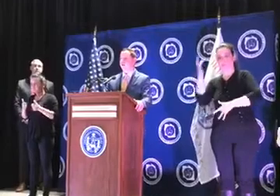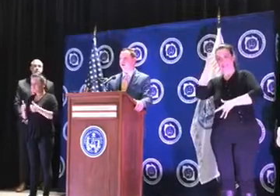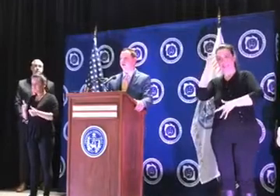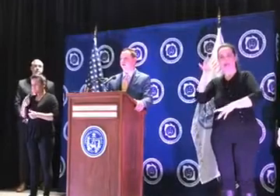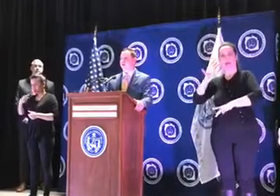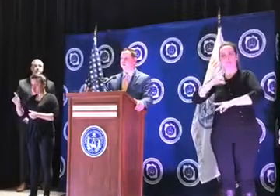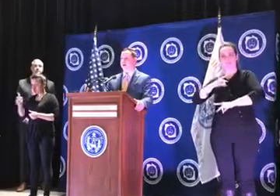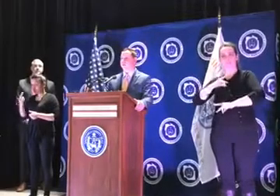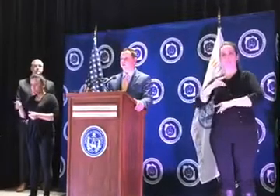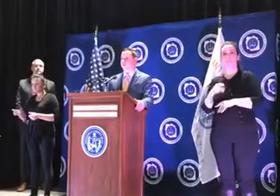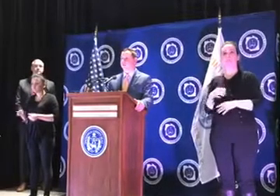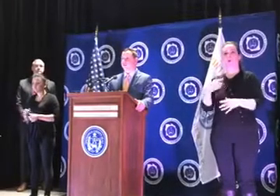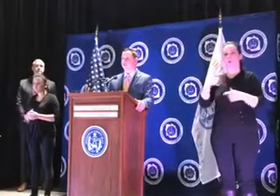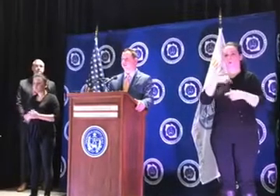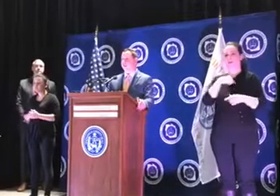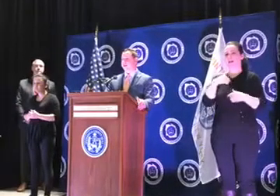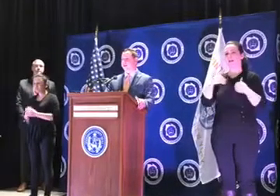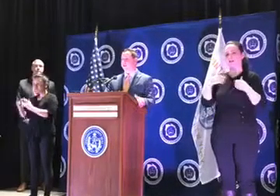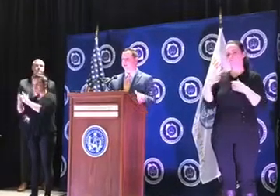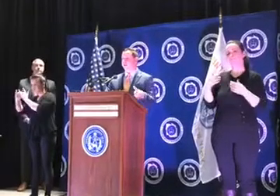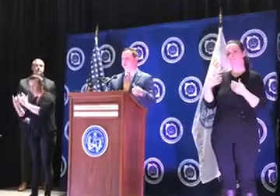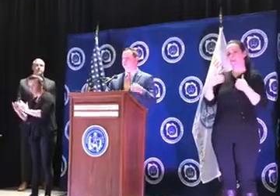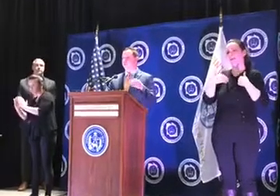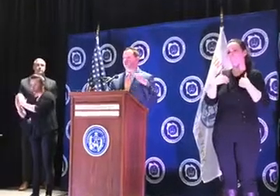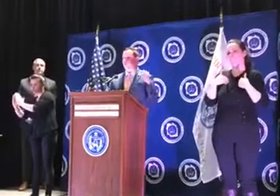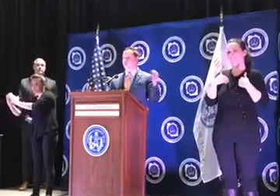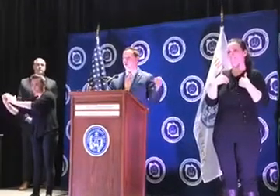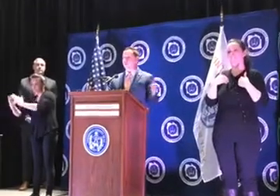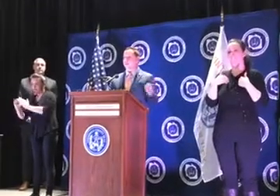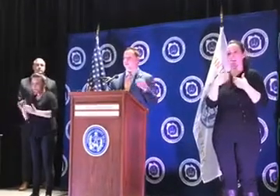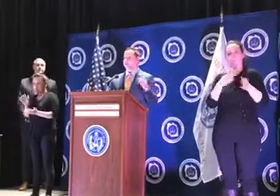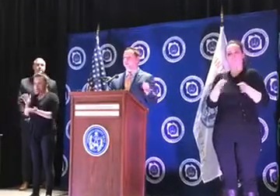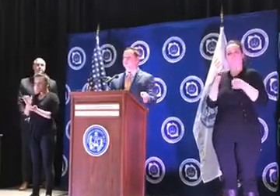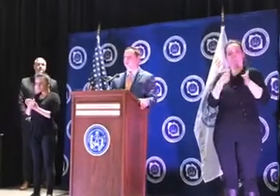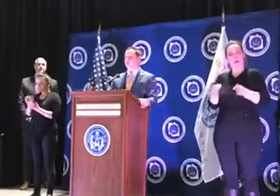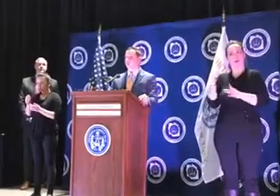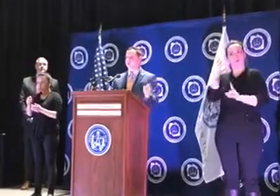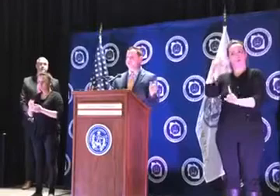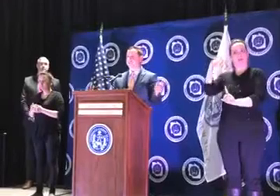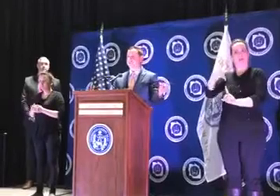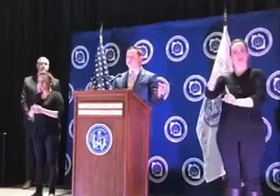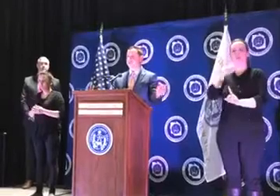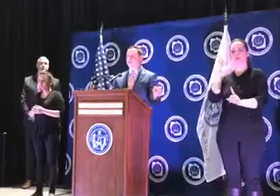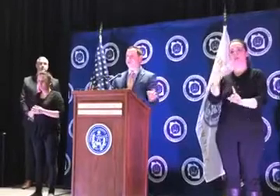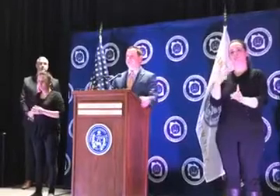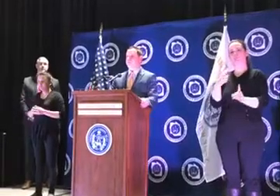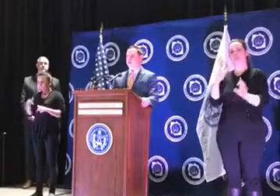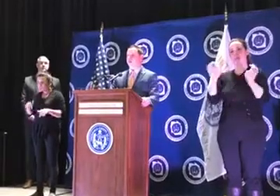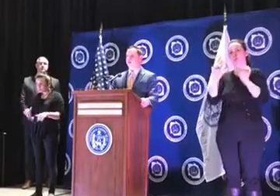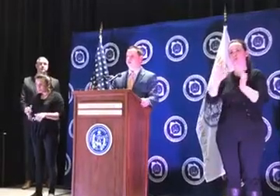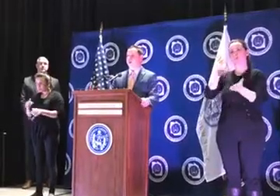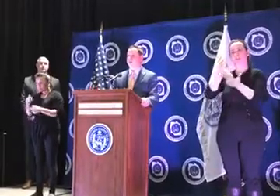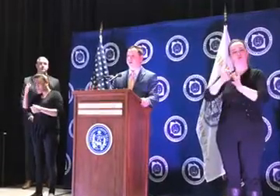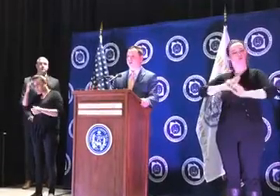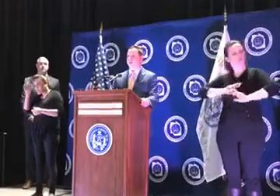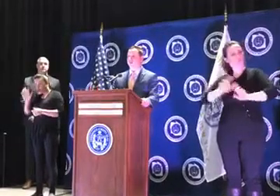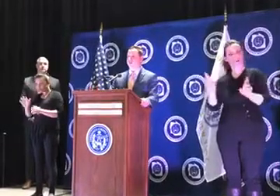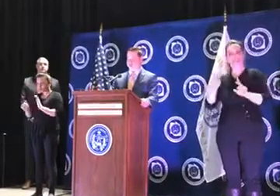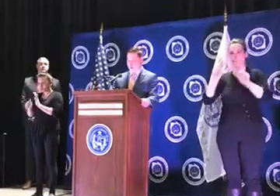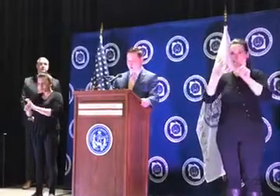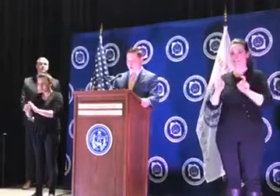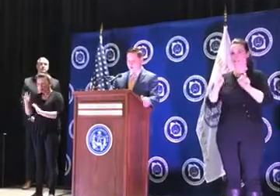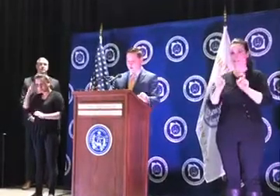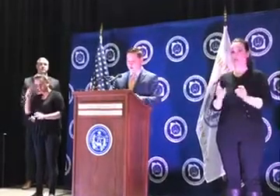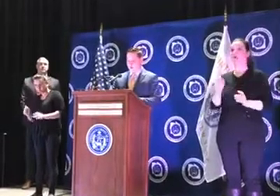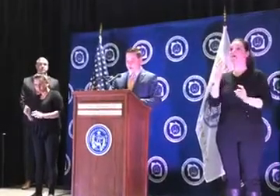have a positive case of COVID-19. We've done robust testing. We've done more testing here than many other upstate